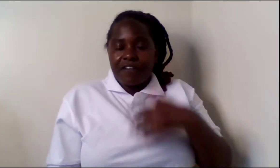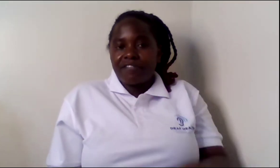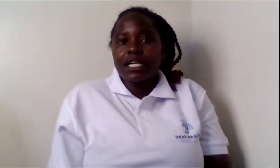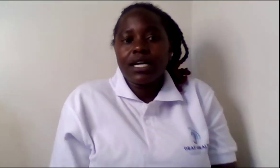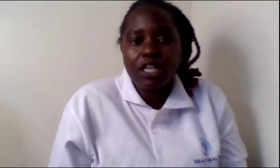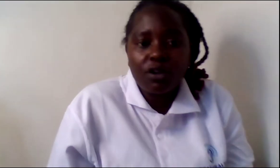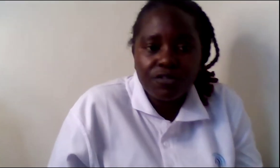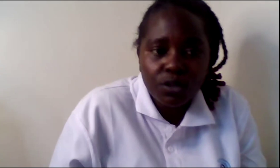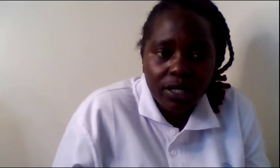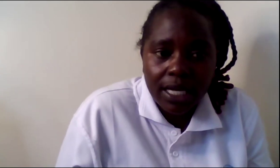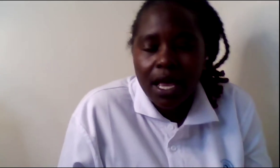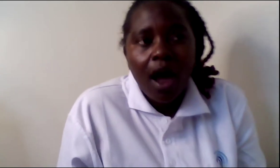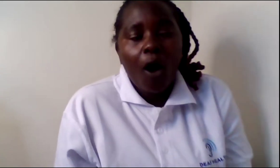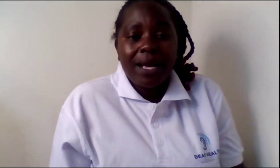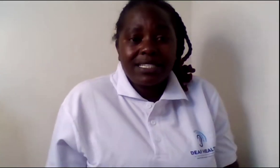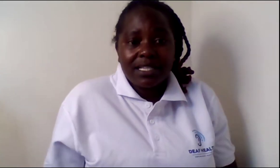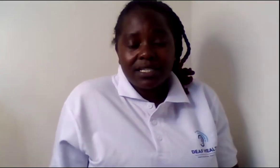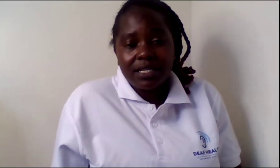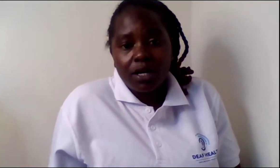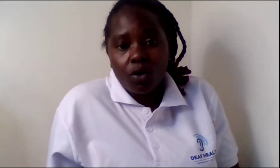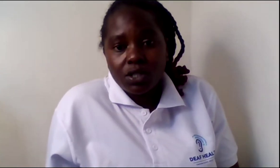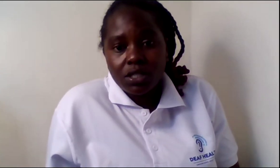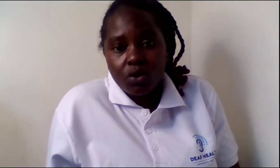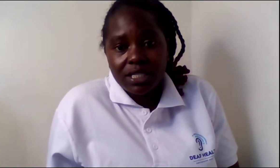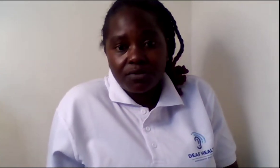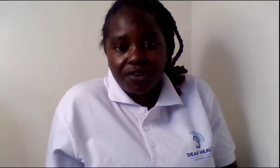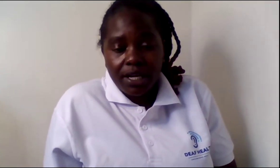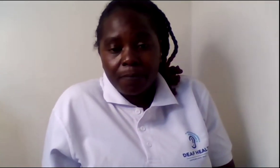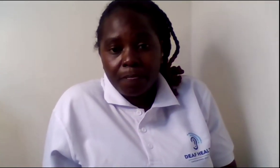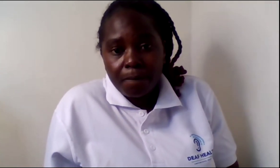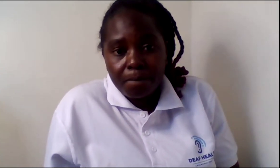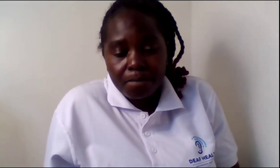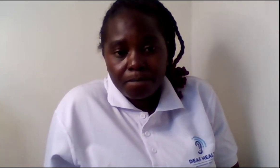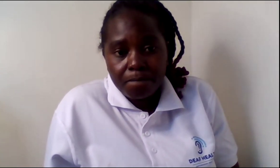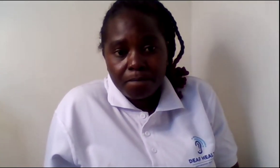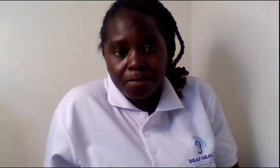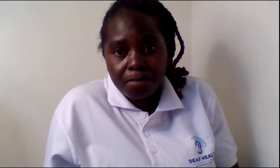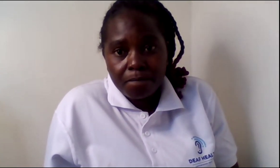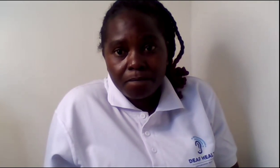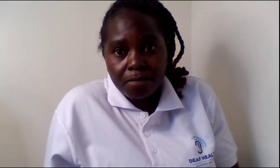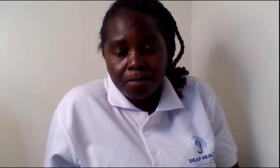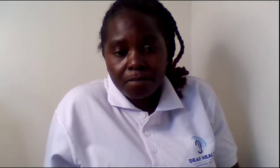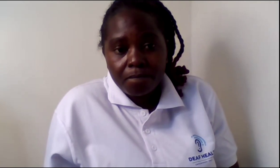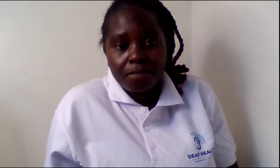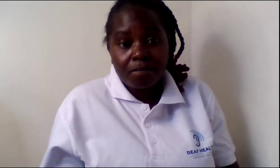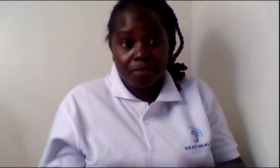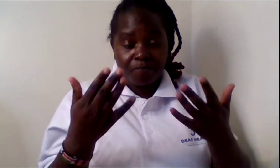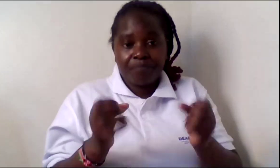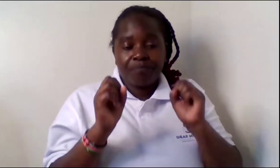5 that Daktari have told us, how much does it really cost, or is it free? Yes, thank you. That's a very important